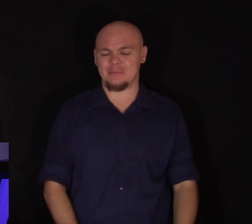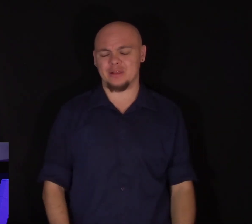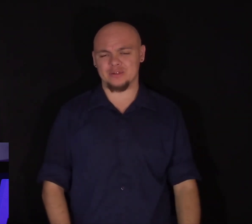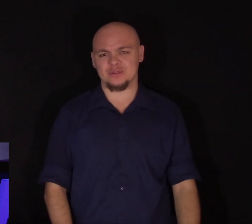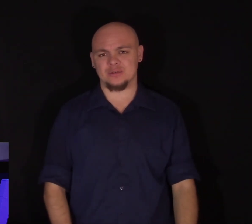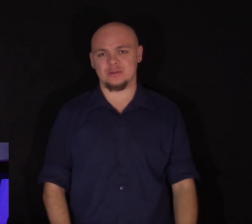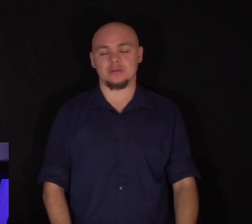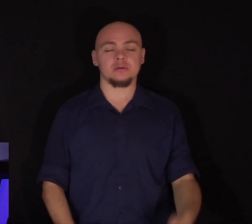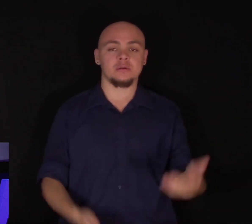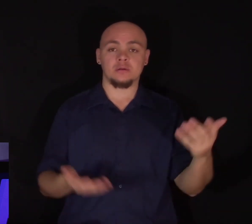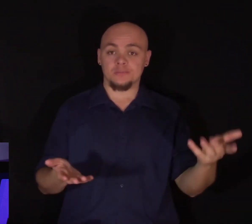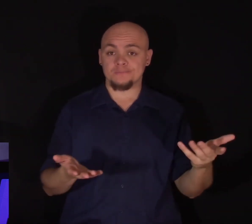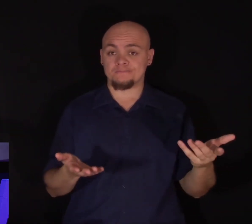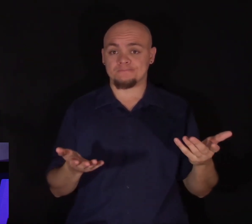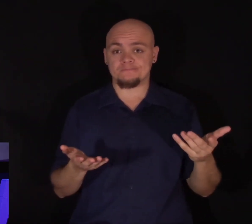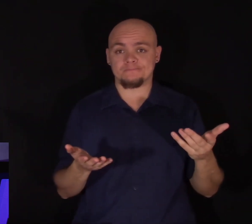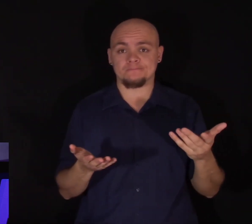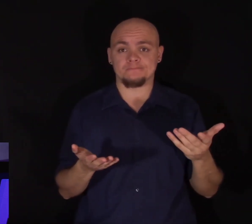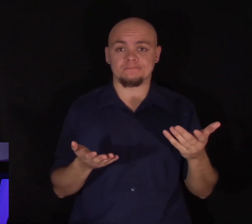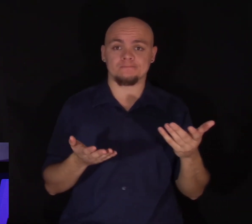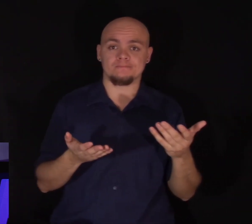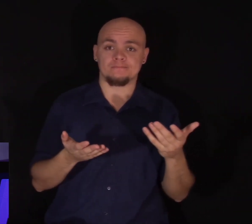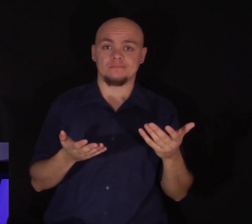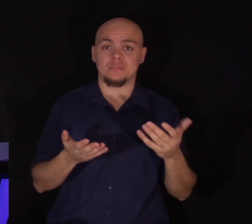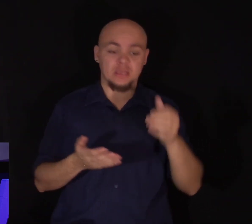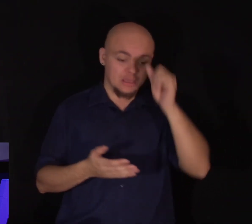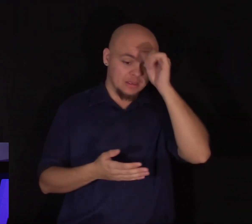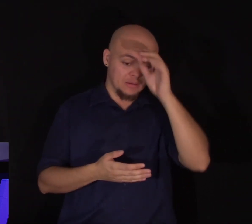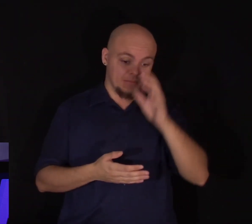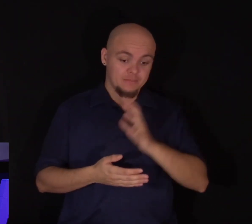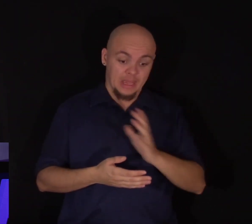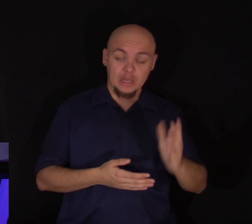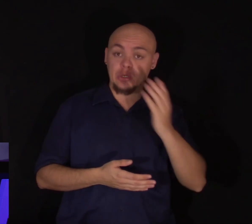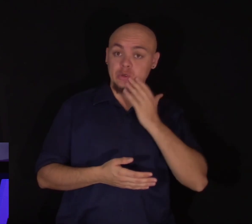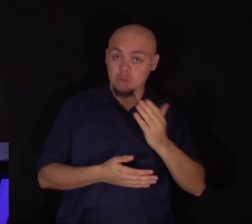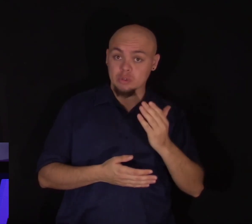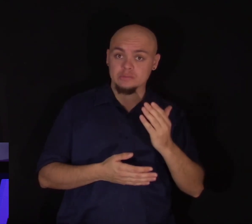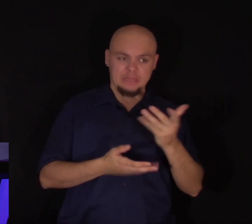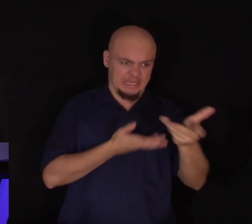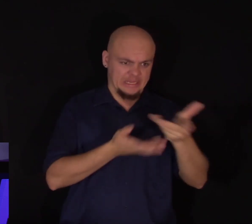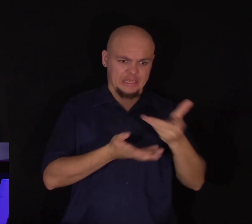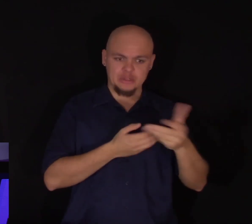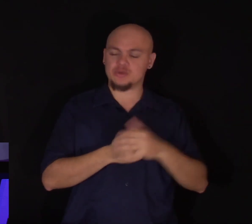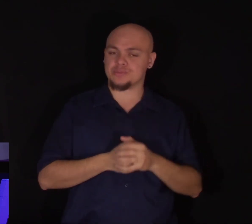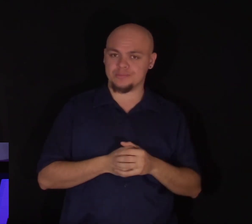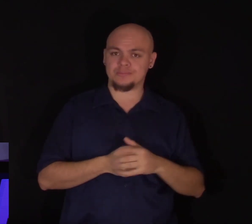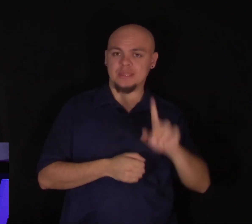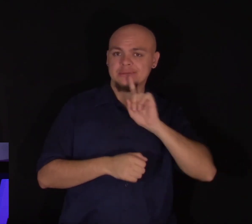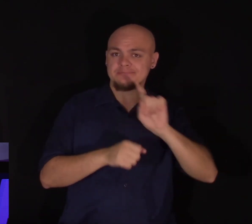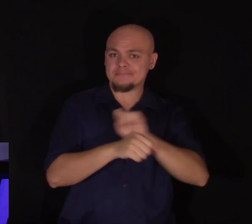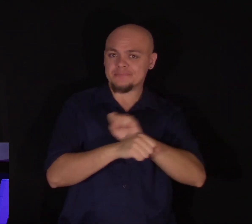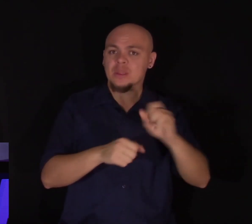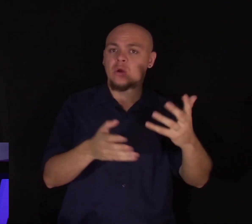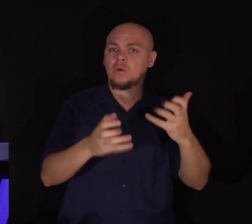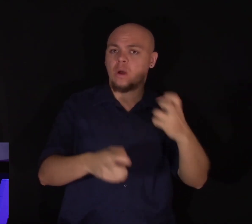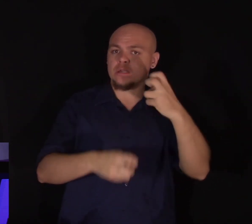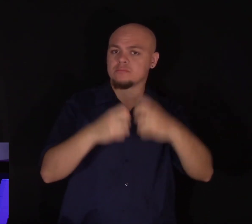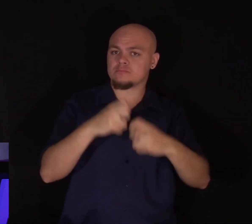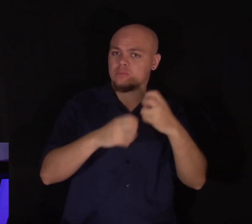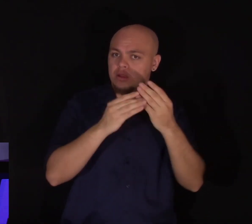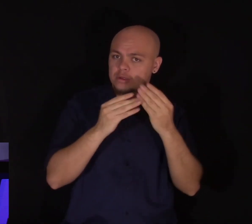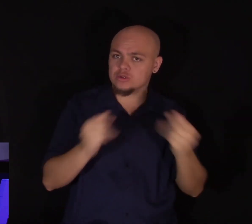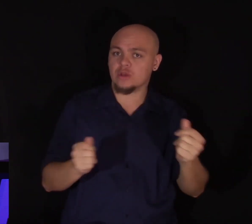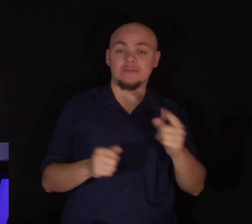Because here's the thing, when good men do engage with this work, when they really want to solve this and they meaningfully engage,